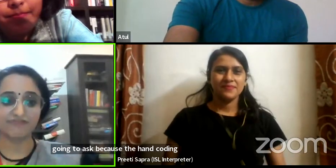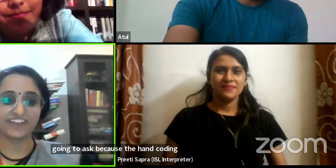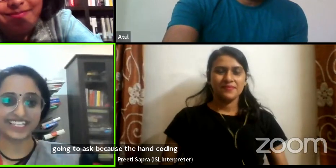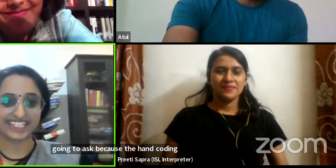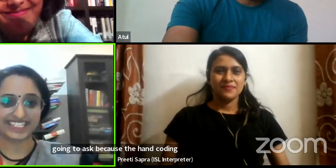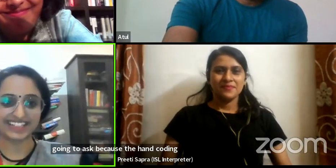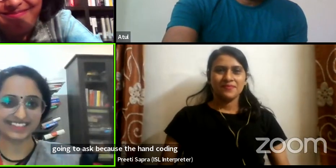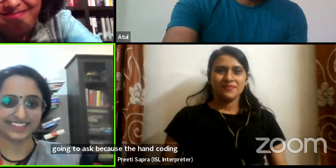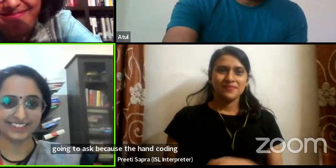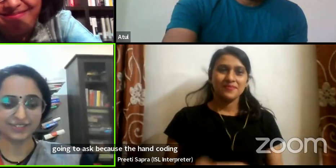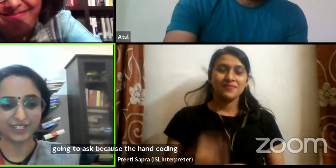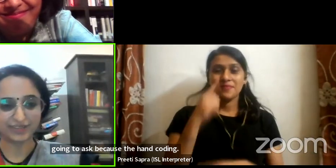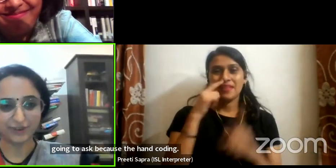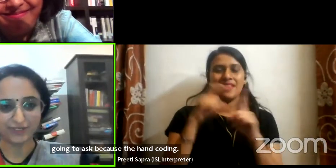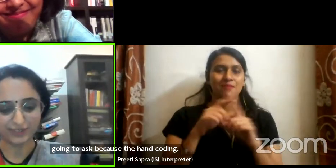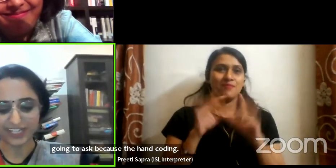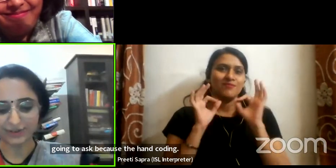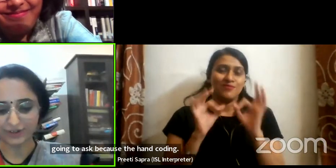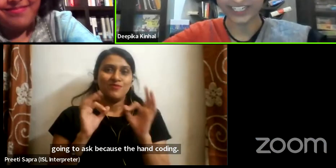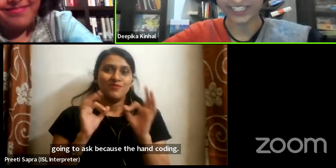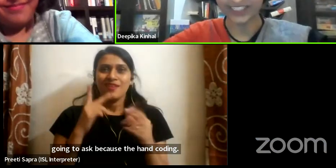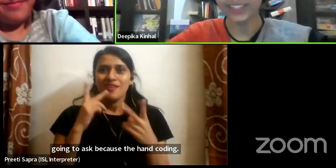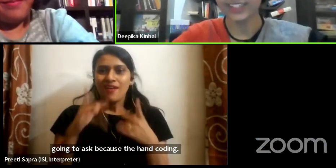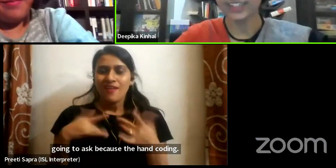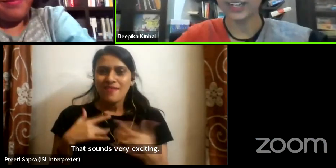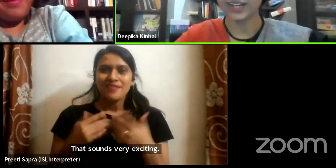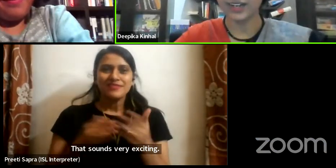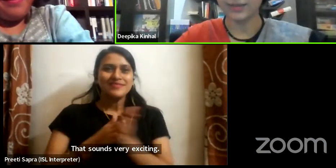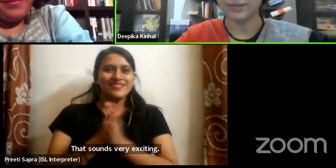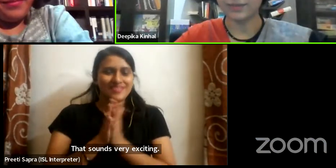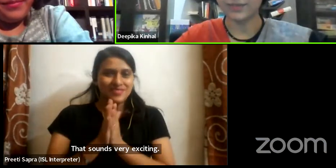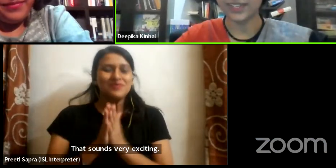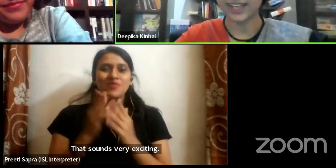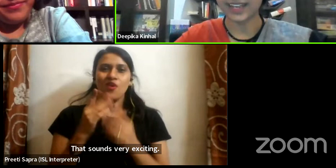That sounds very exciting. Looking forward to that already.